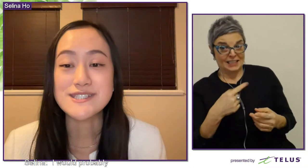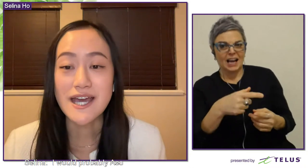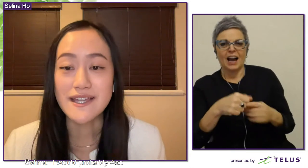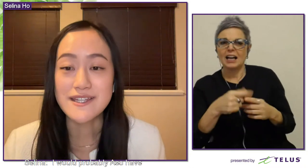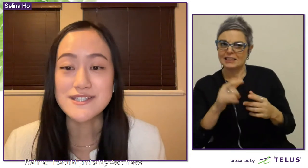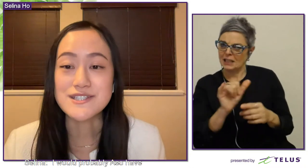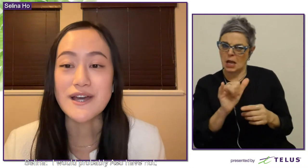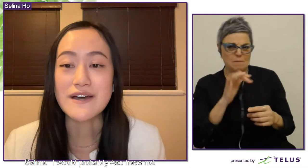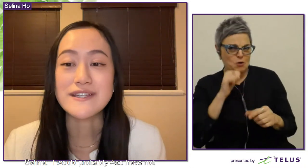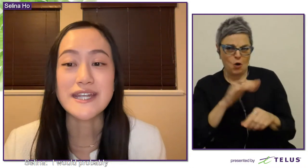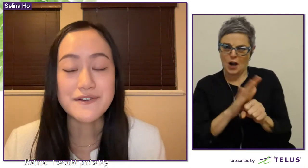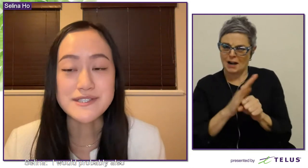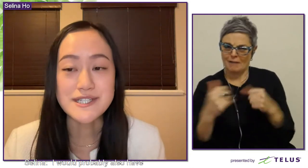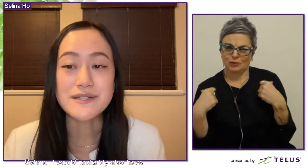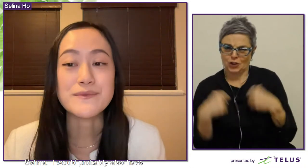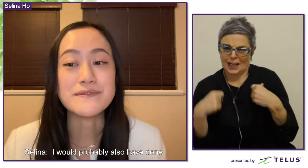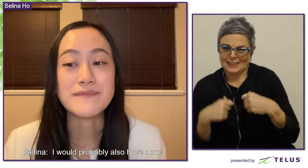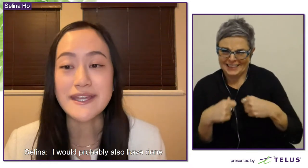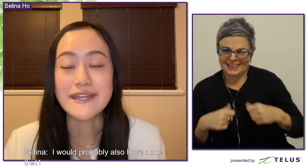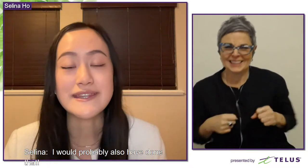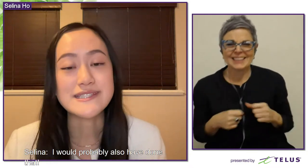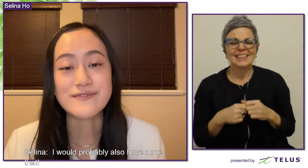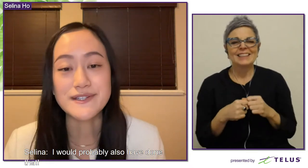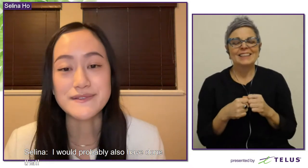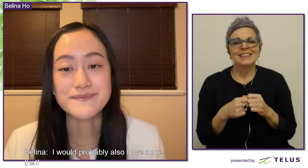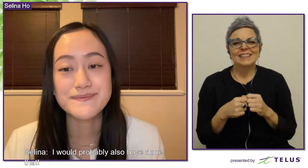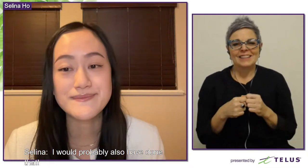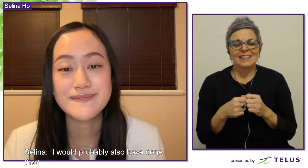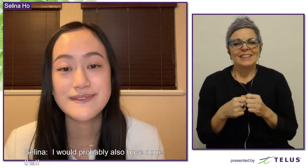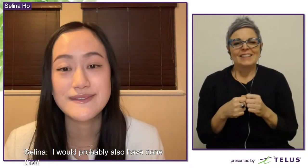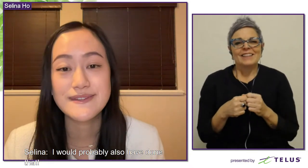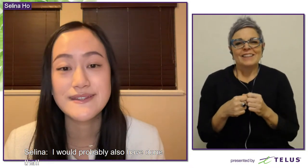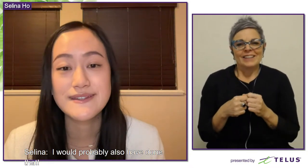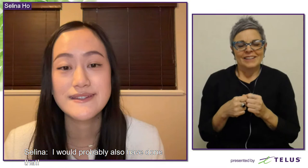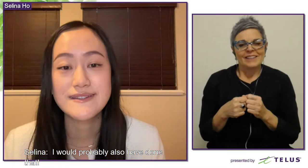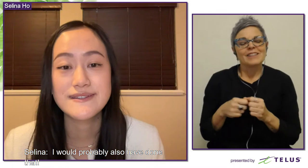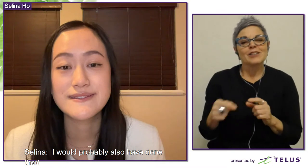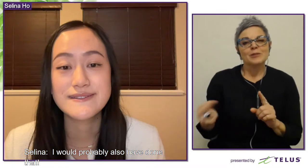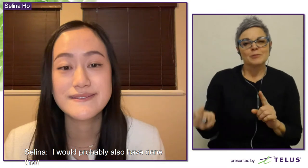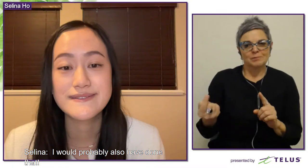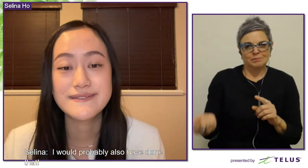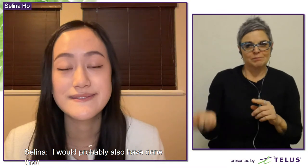been the biggest challenge you have encountered while making this film?